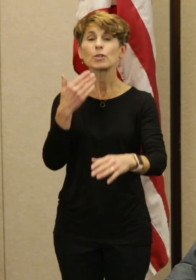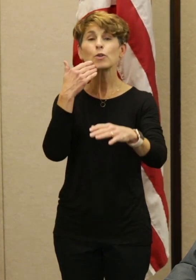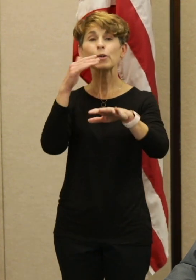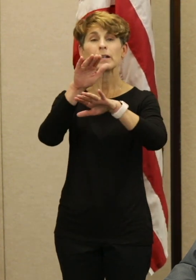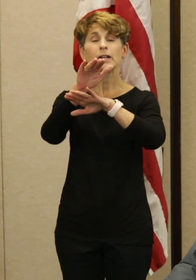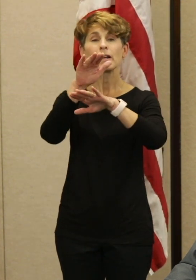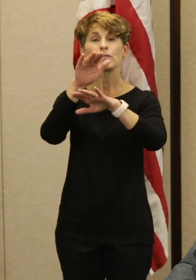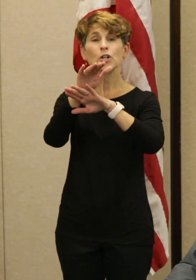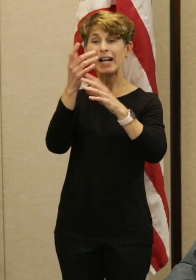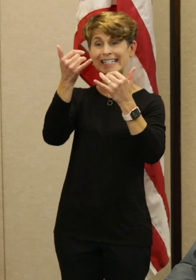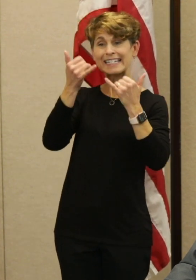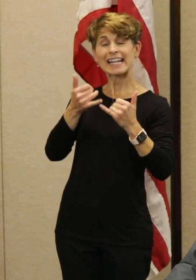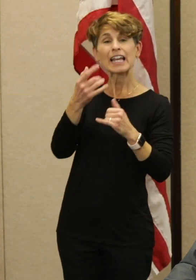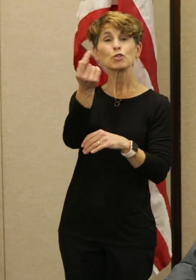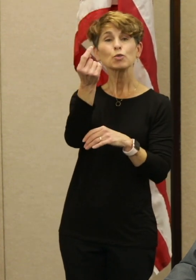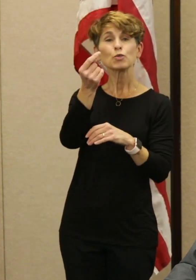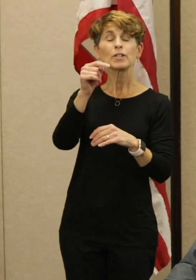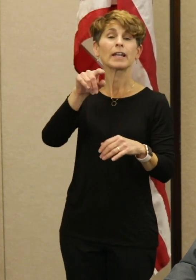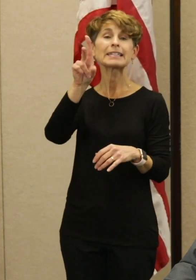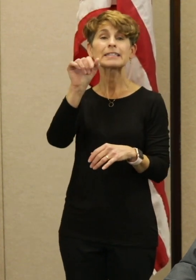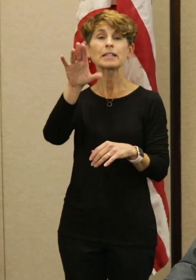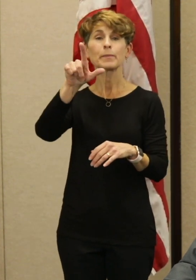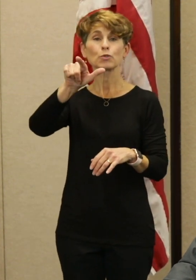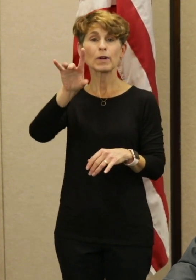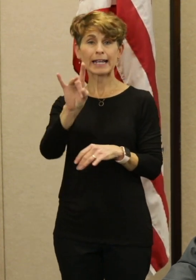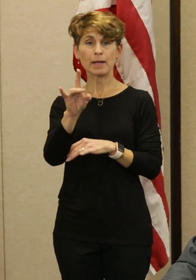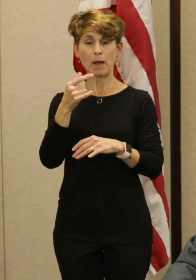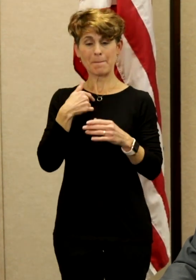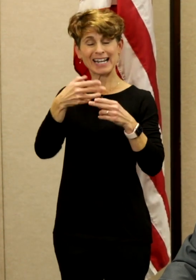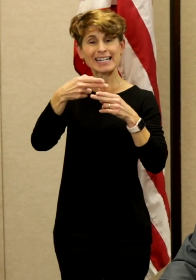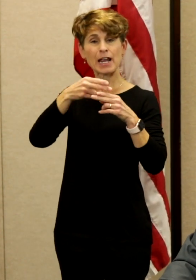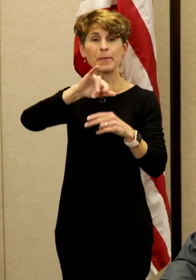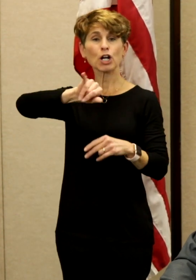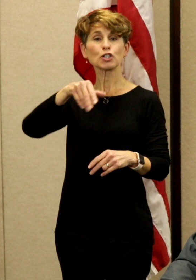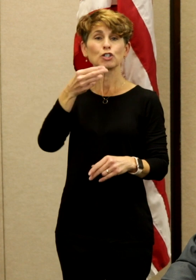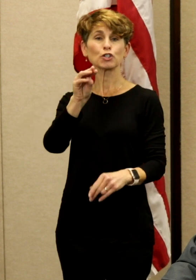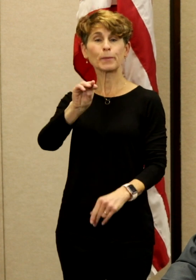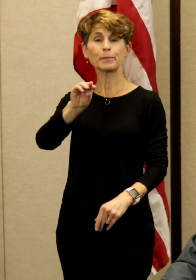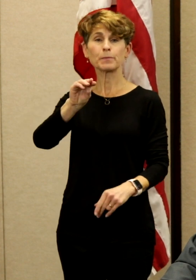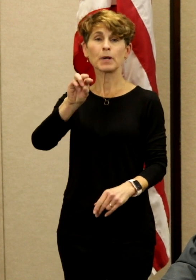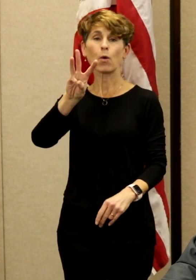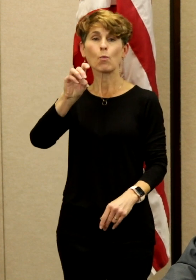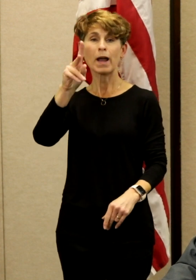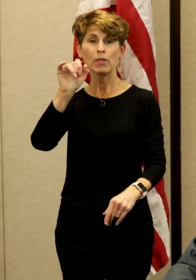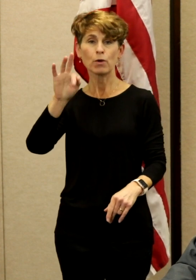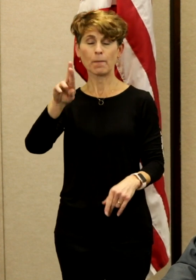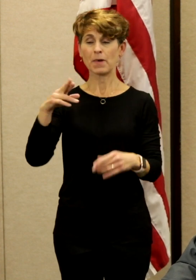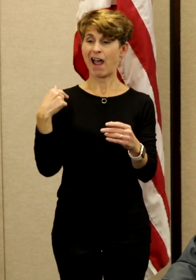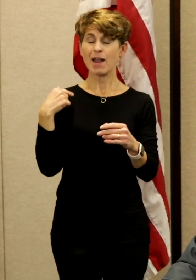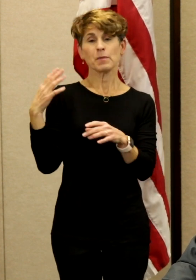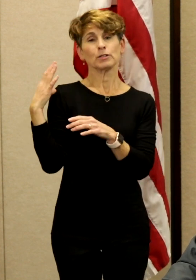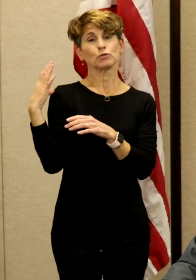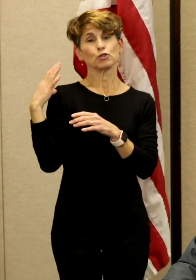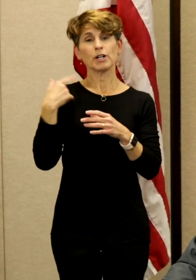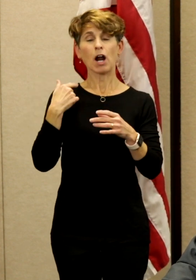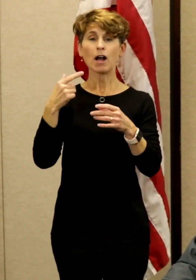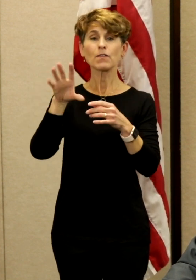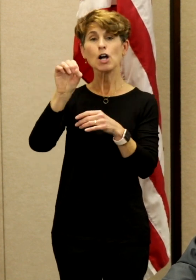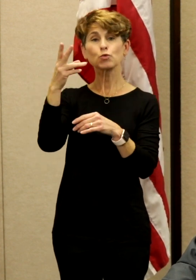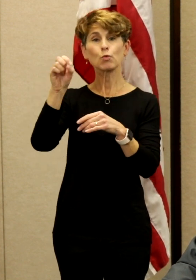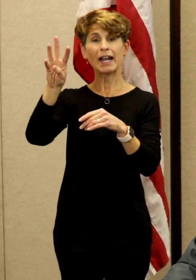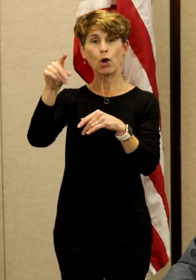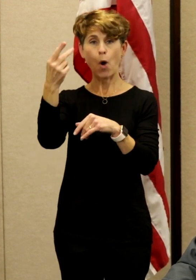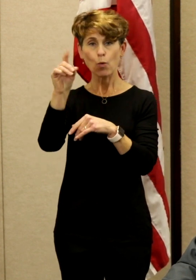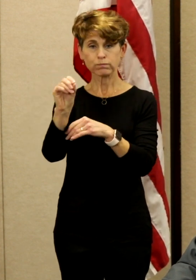Good afternoon. Today is Tuesday, December 28th. I'm Jim Weatherup, Chairman of the Oswego County Legislature. COVID-19